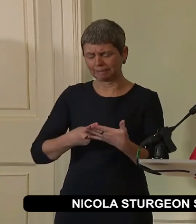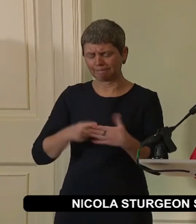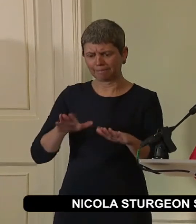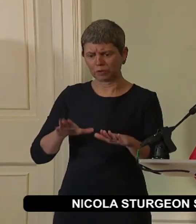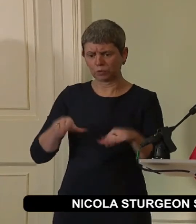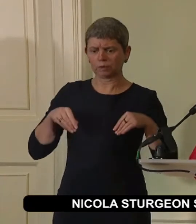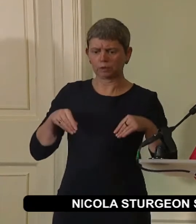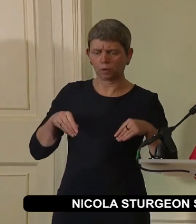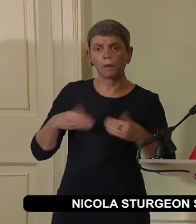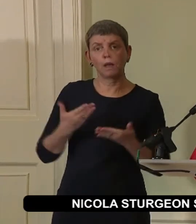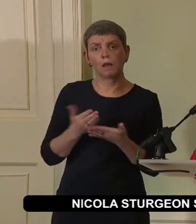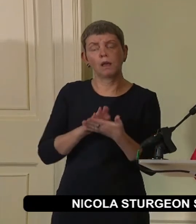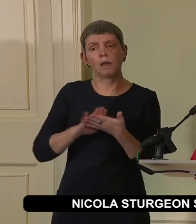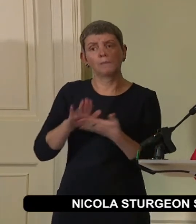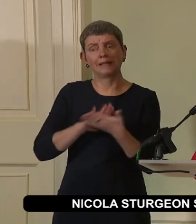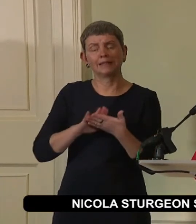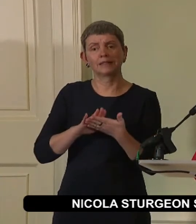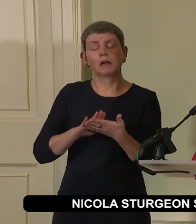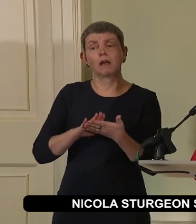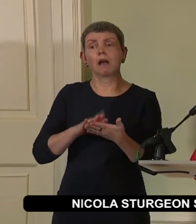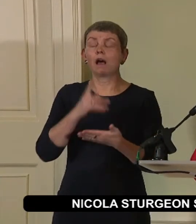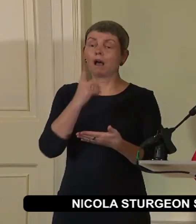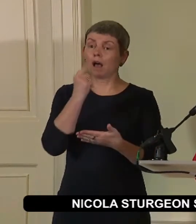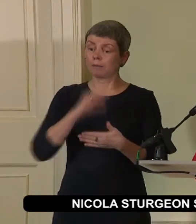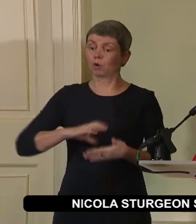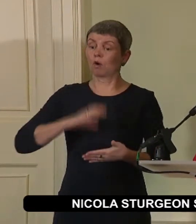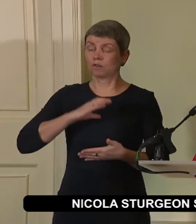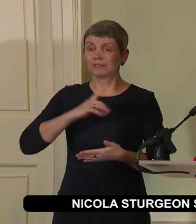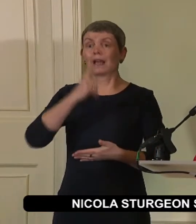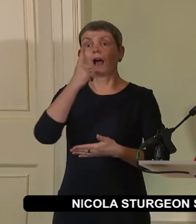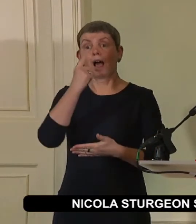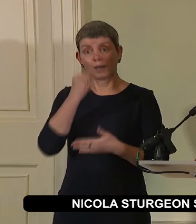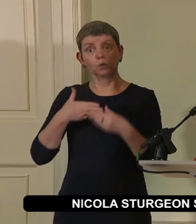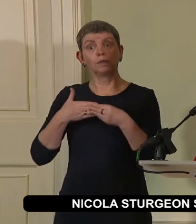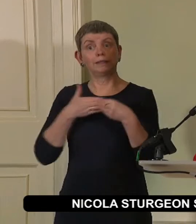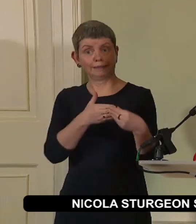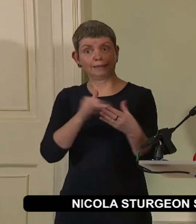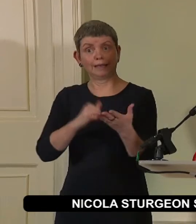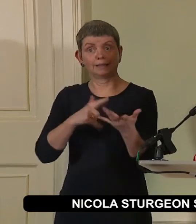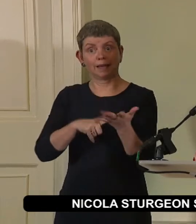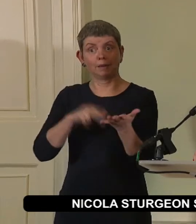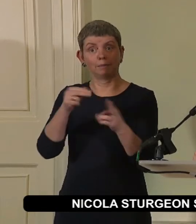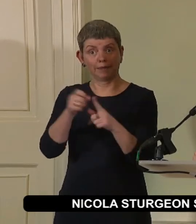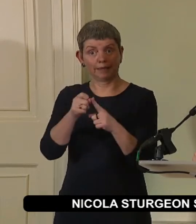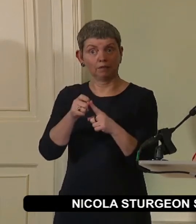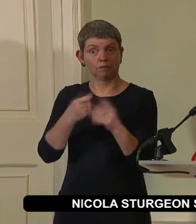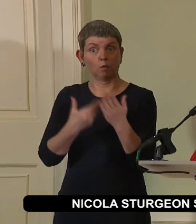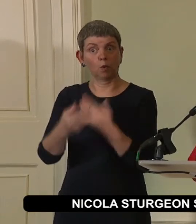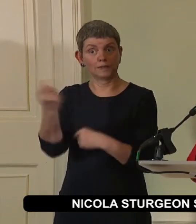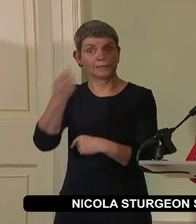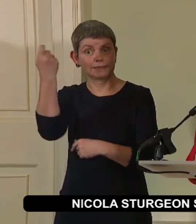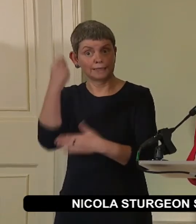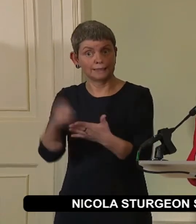confident that I can and would lead the SNP to further electoral success. We